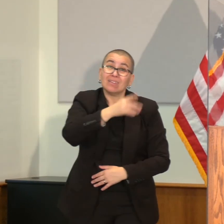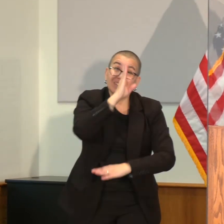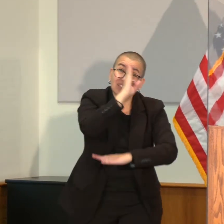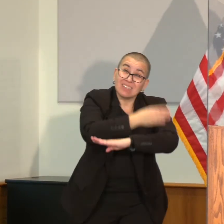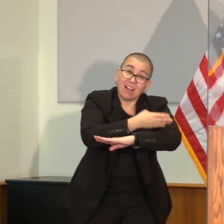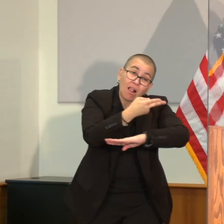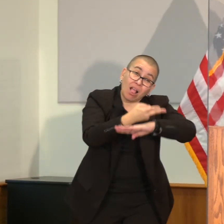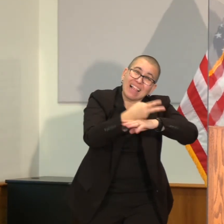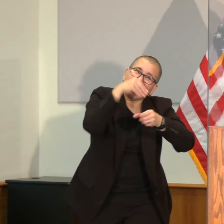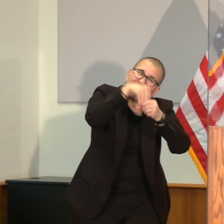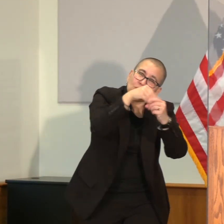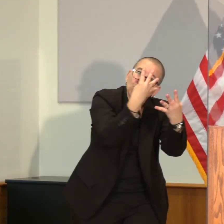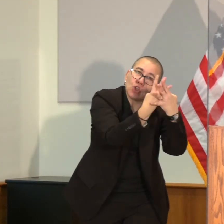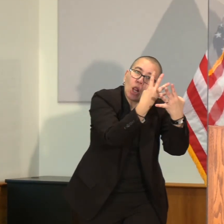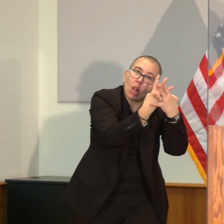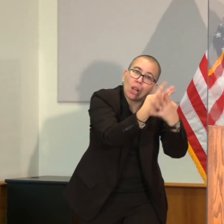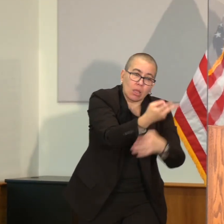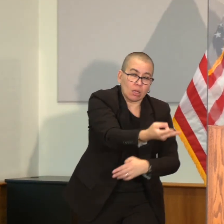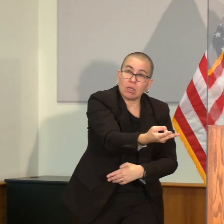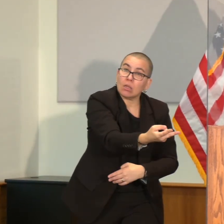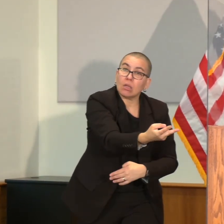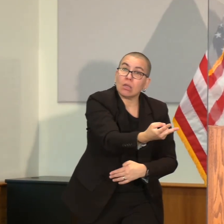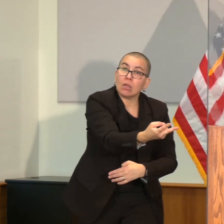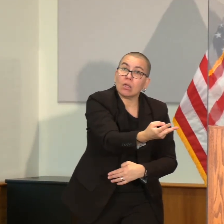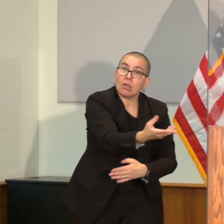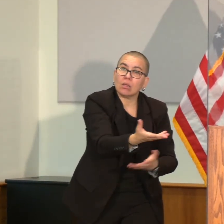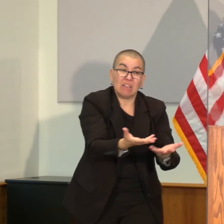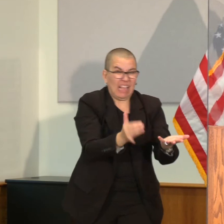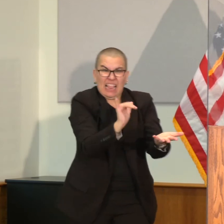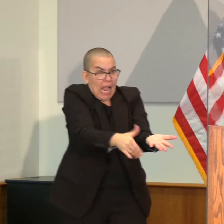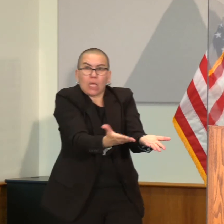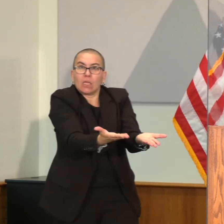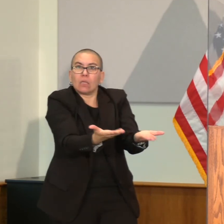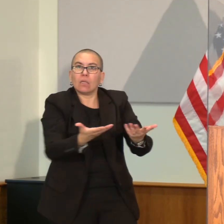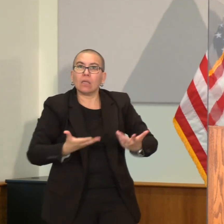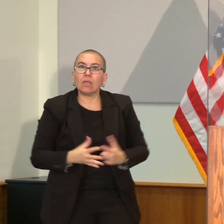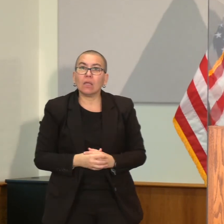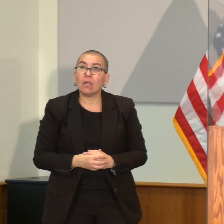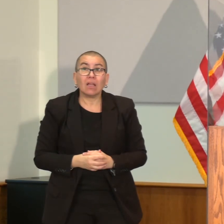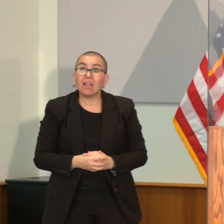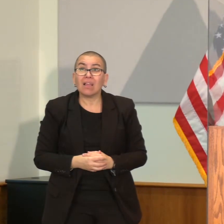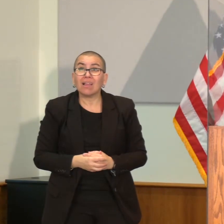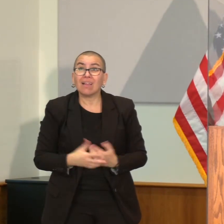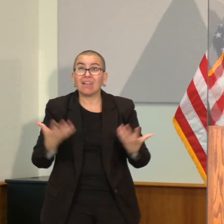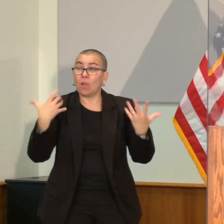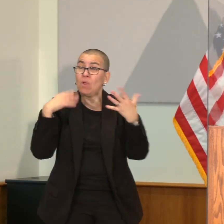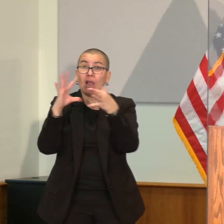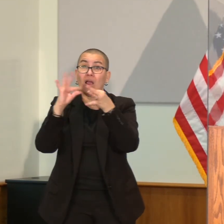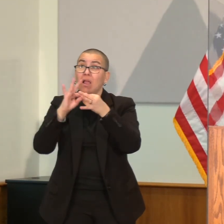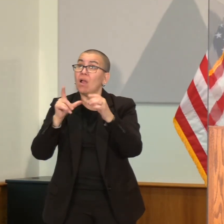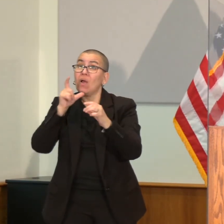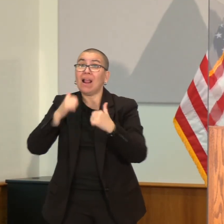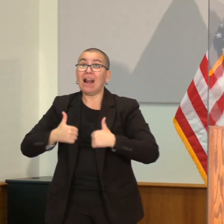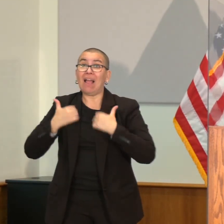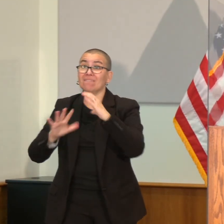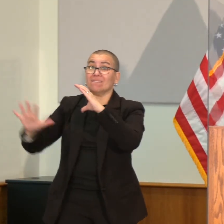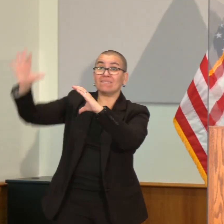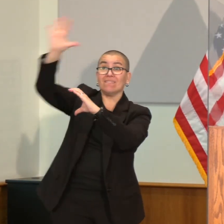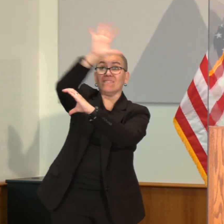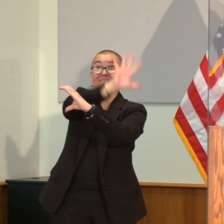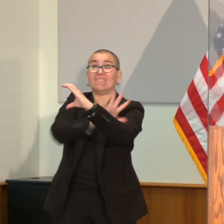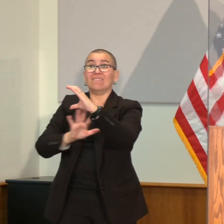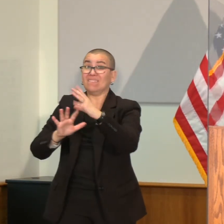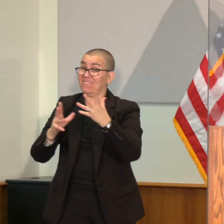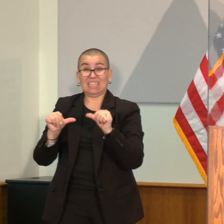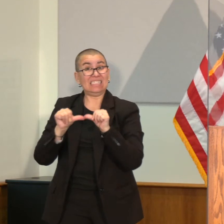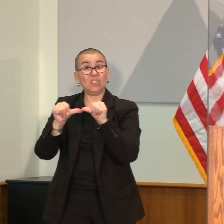all have this. And I would go to this, the greater Minnesota piece. Representative Miller lives out there. I've lived out there. I think it's important when you get folks